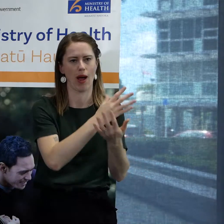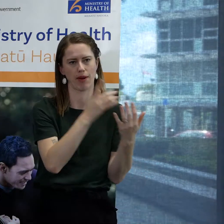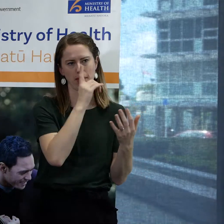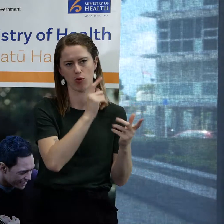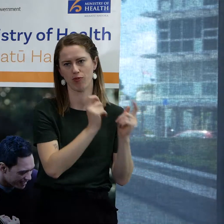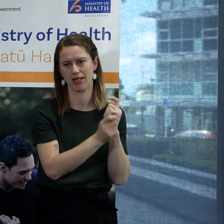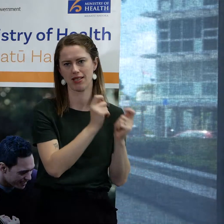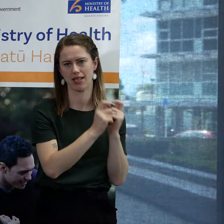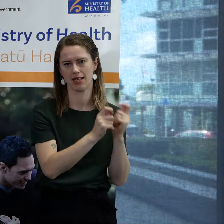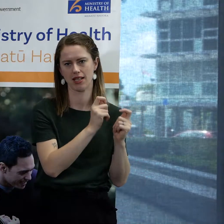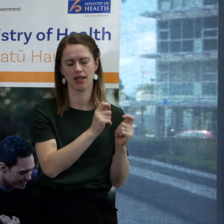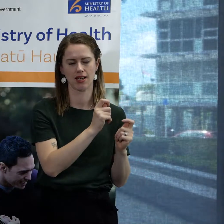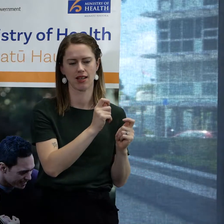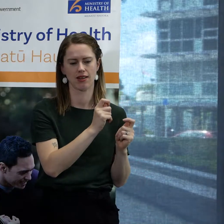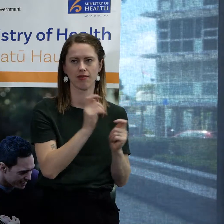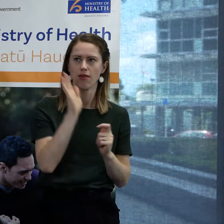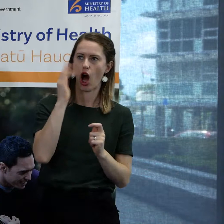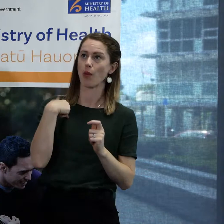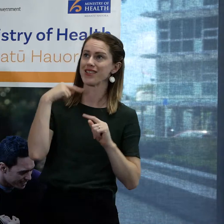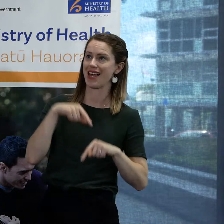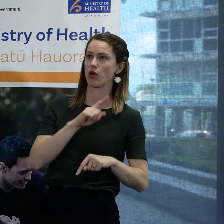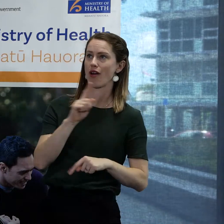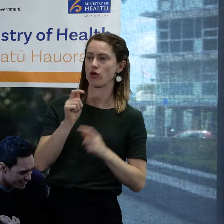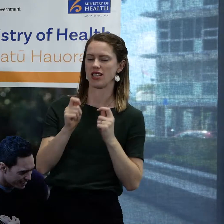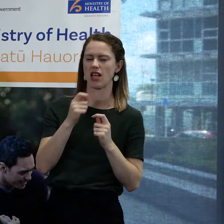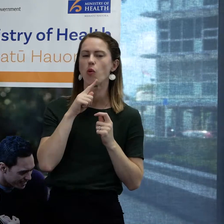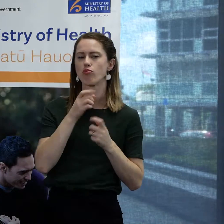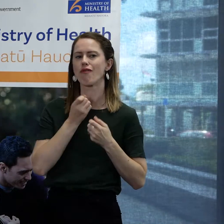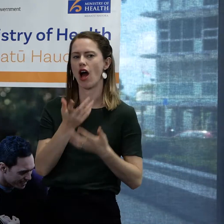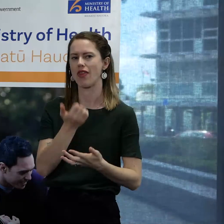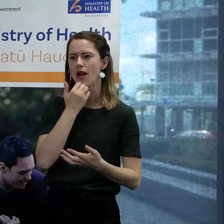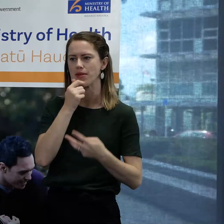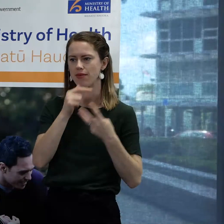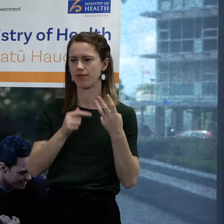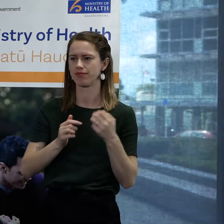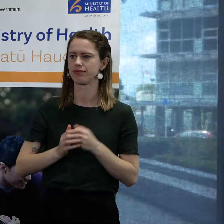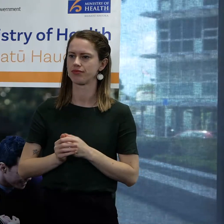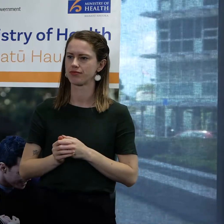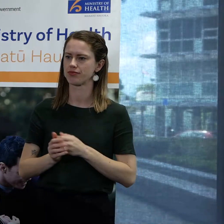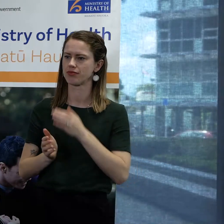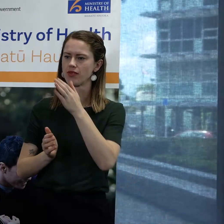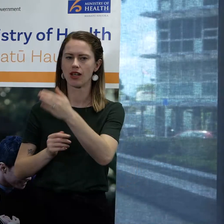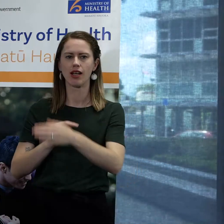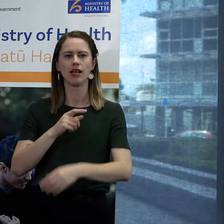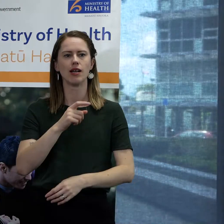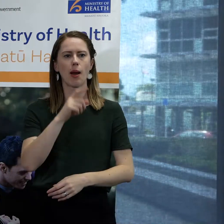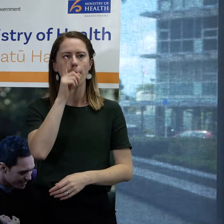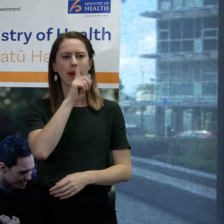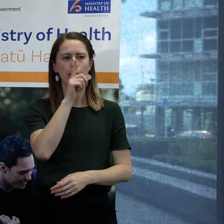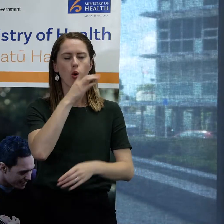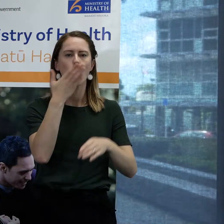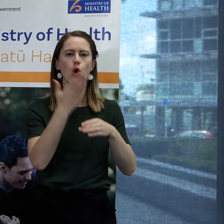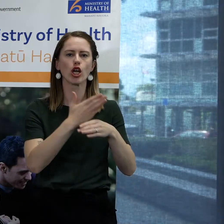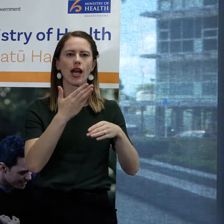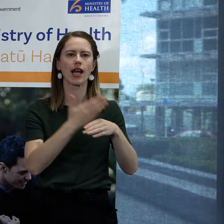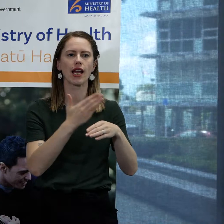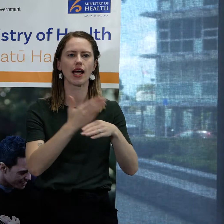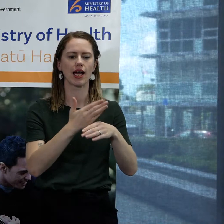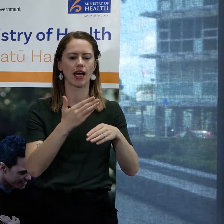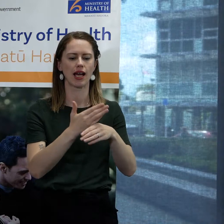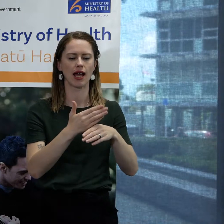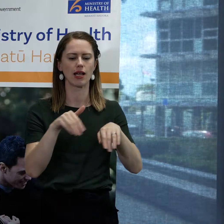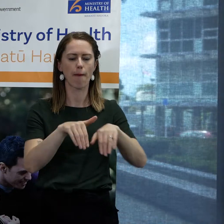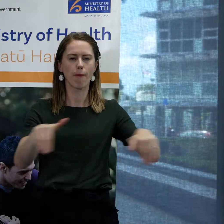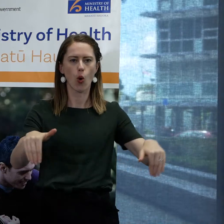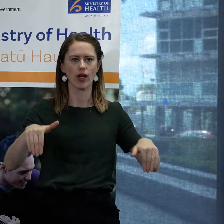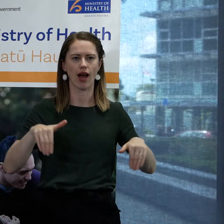tested who are volunteering that they were there. Right to the back. Thank you. Should border-facing workers live in a level 2 or level 3